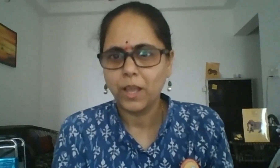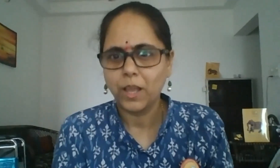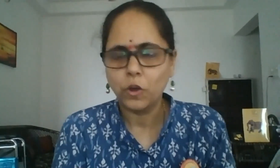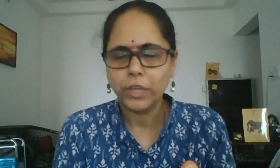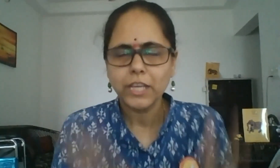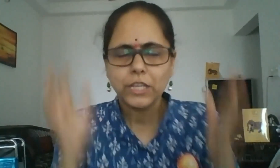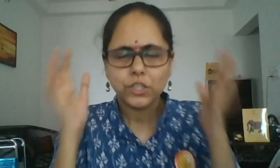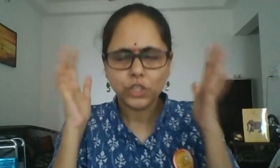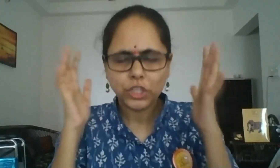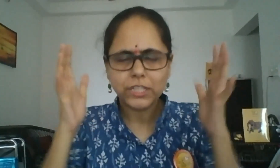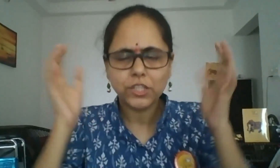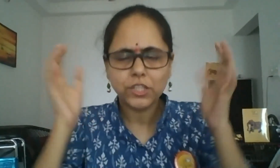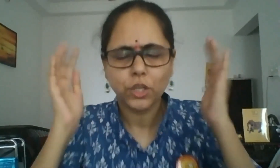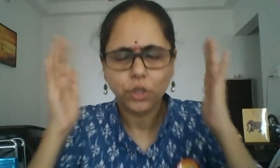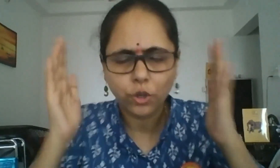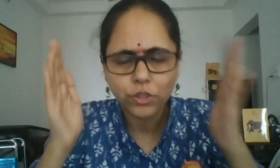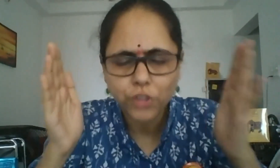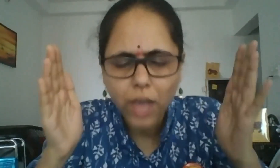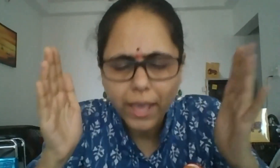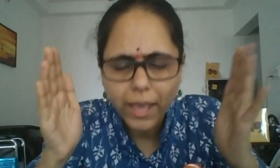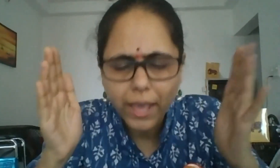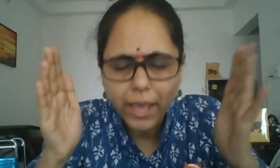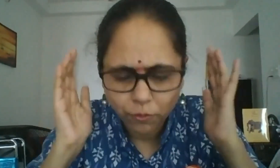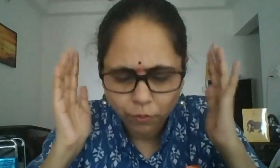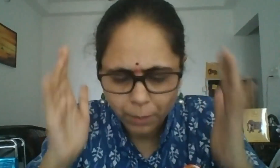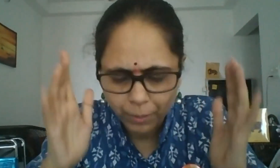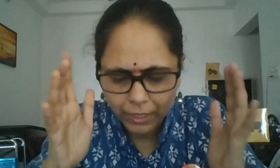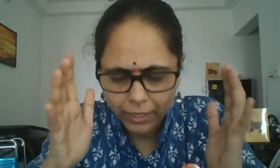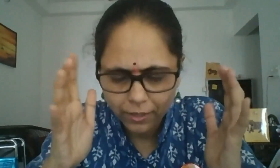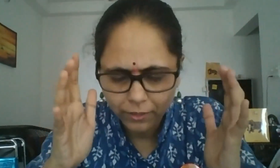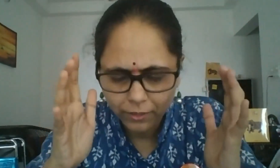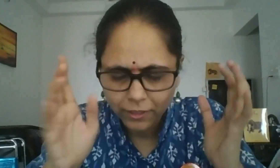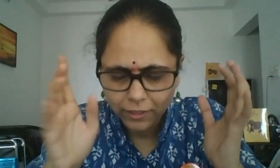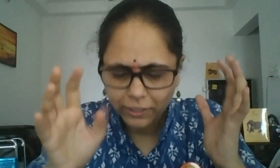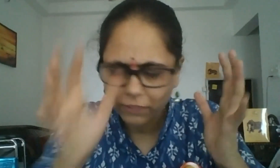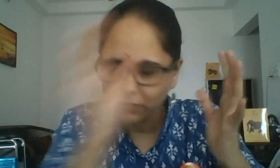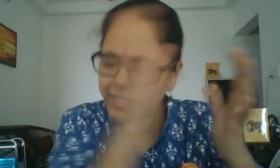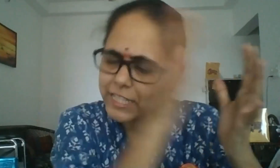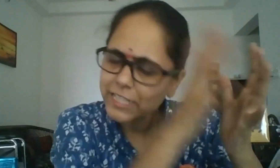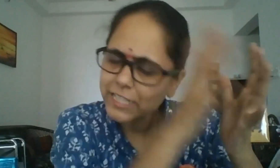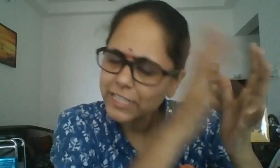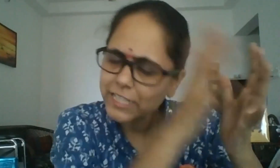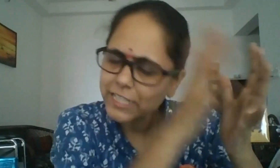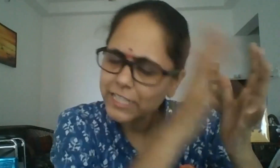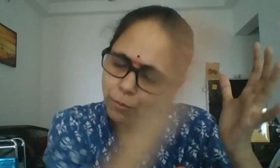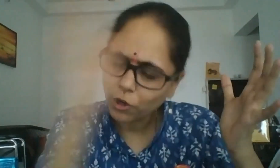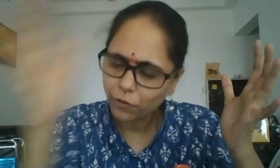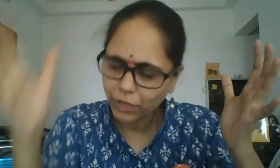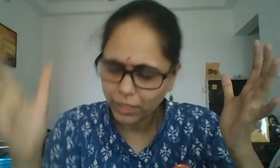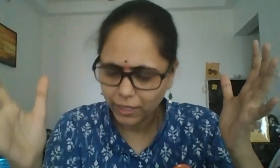Okay. So just close your eyes for a minute. We'll just recap what we did.